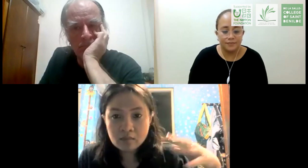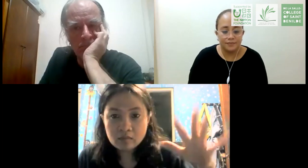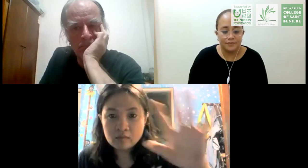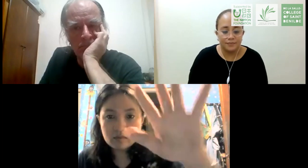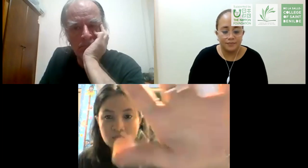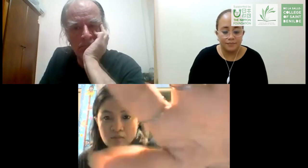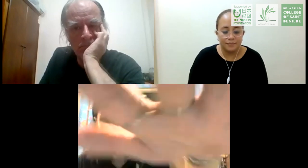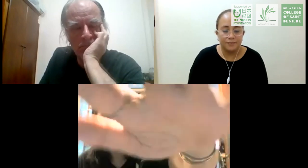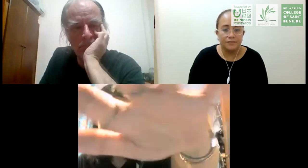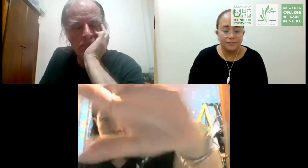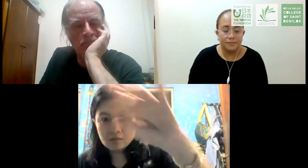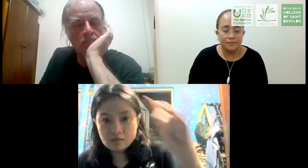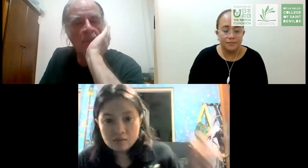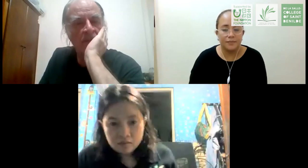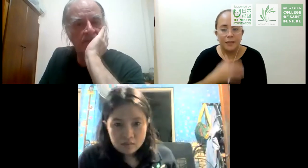Hold on.